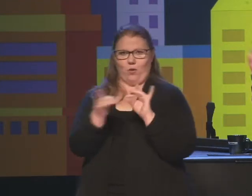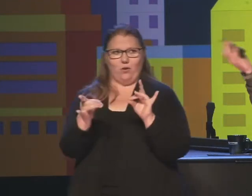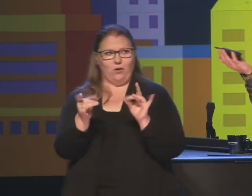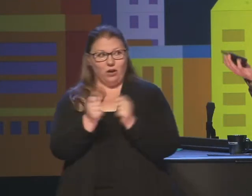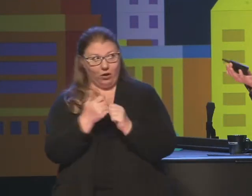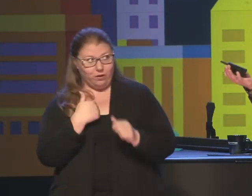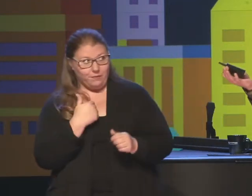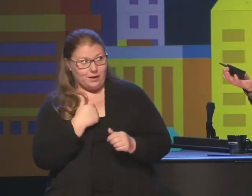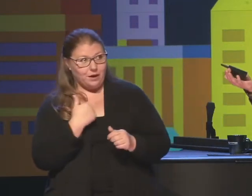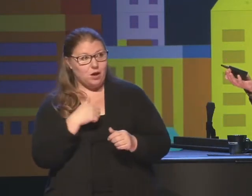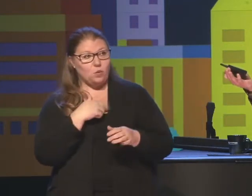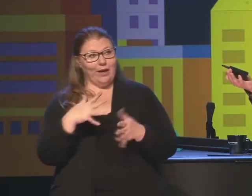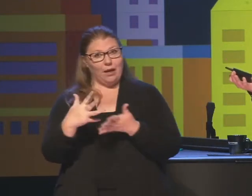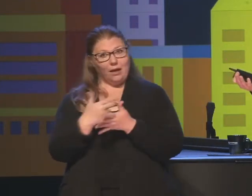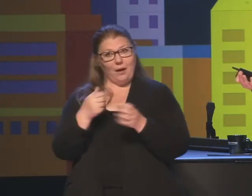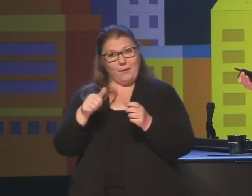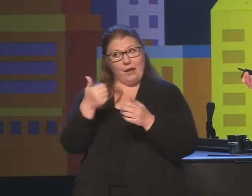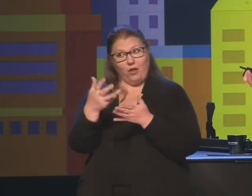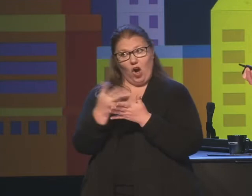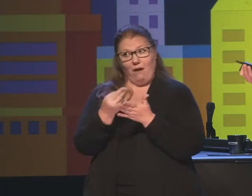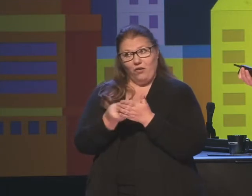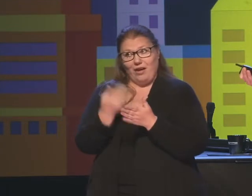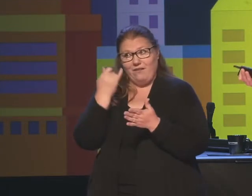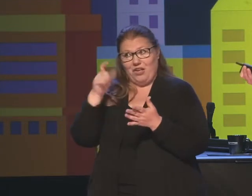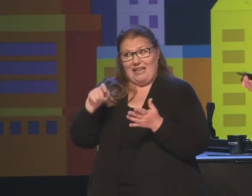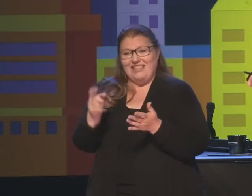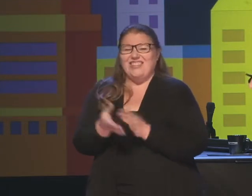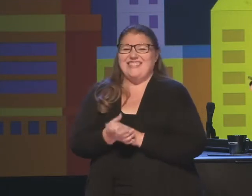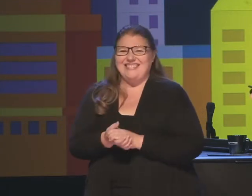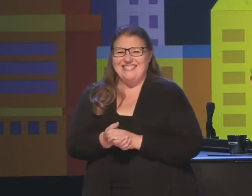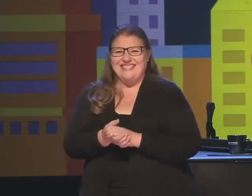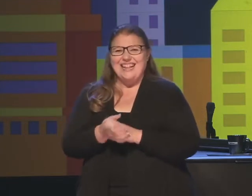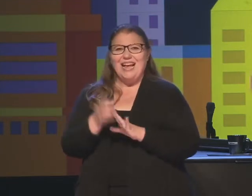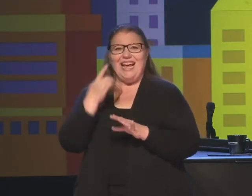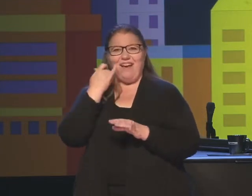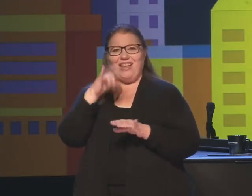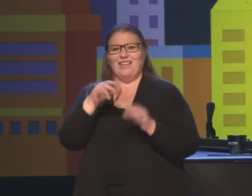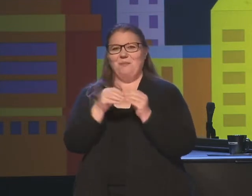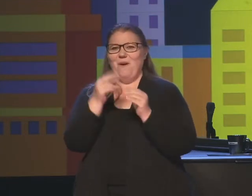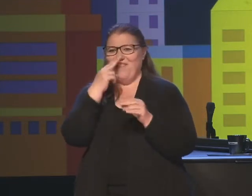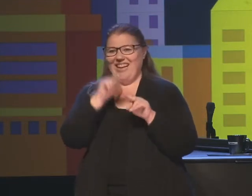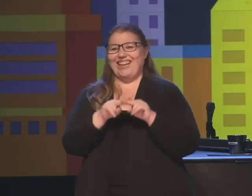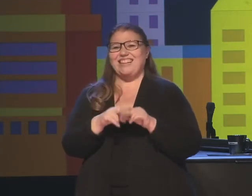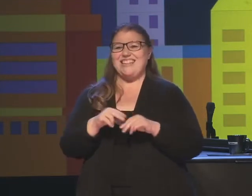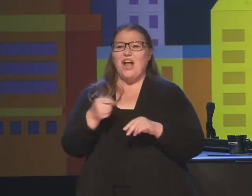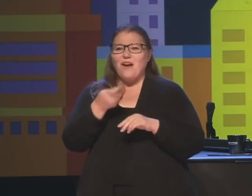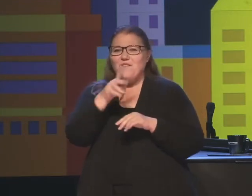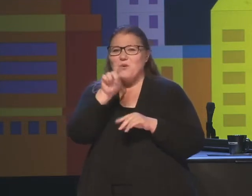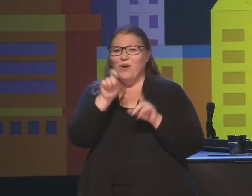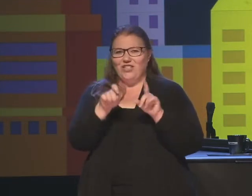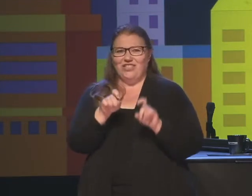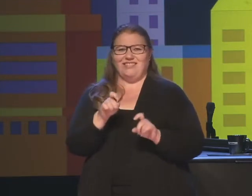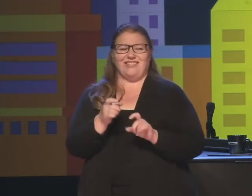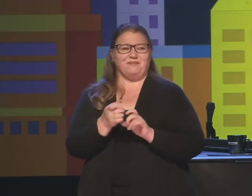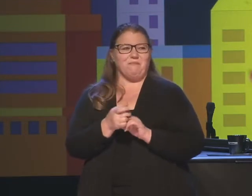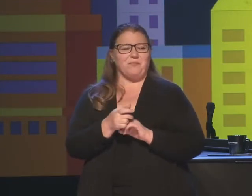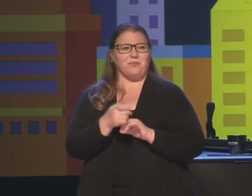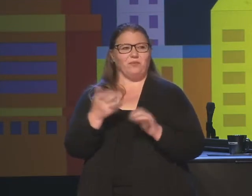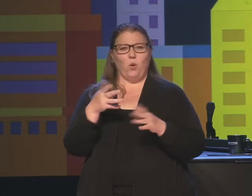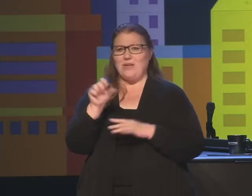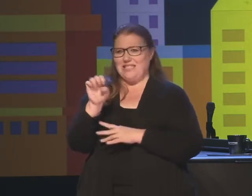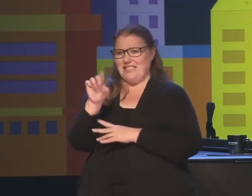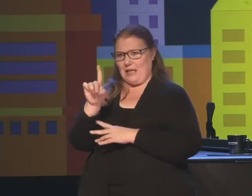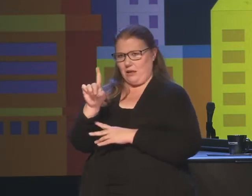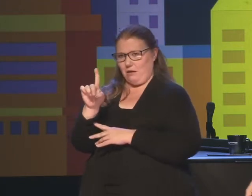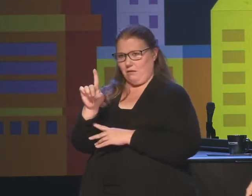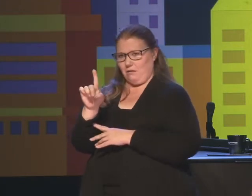Because we could receive another offering if you want to. I mean, if that sounds like more fun. Okay, so here's the deal. A few questions, right? Now, what is the seed, right?